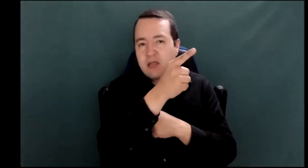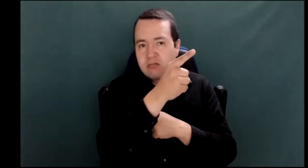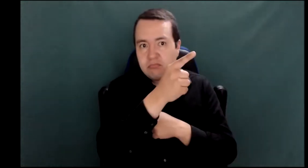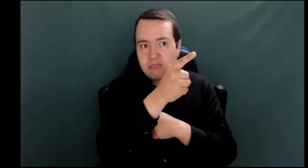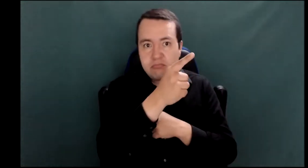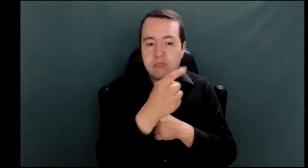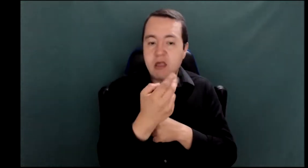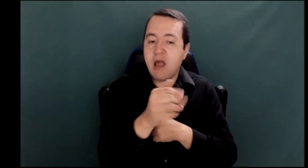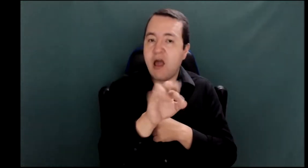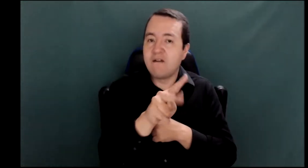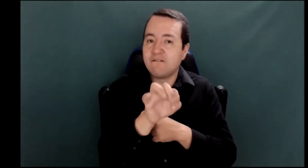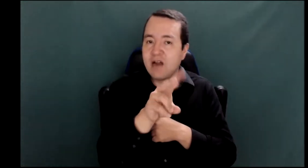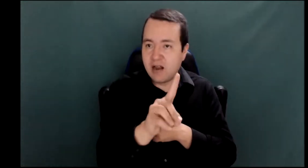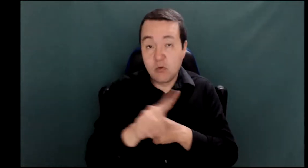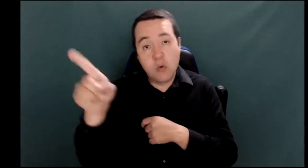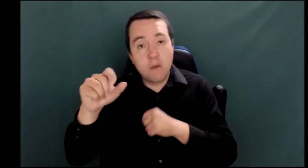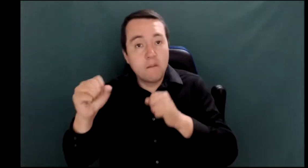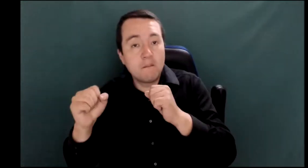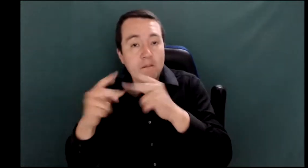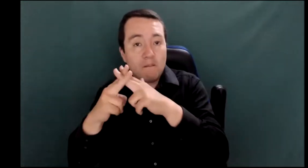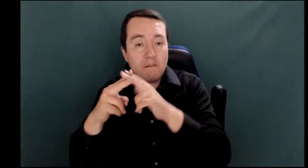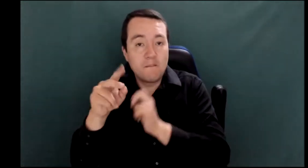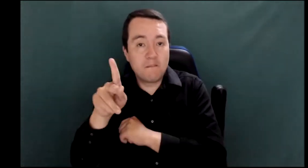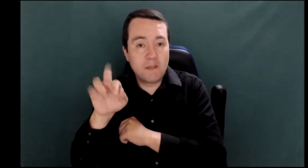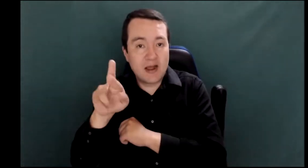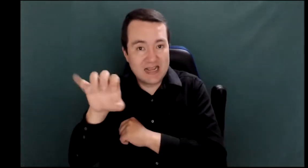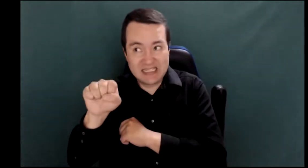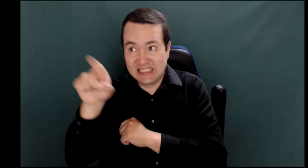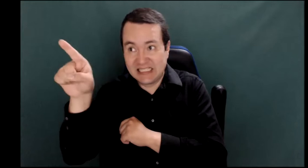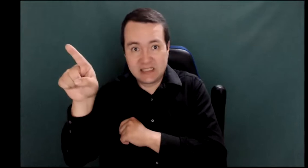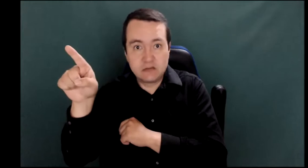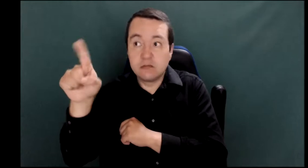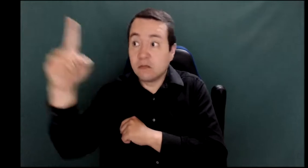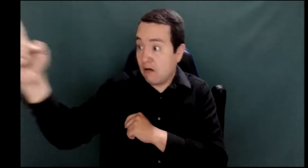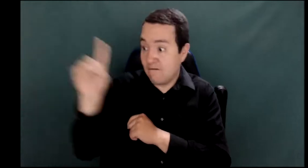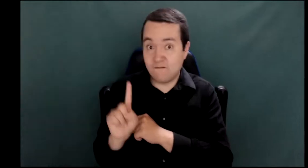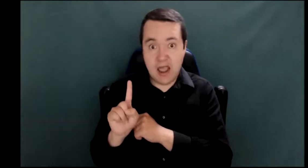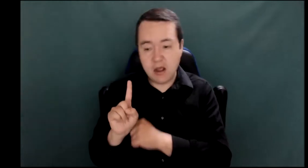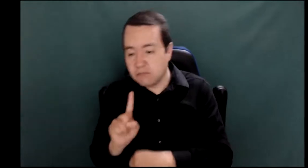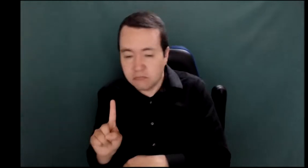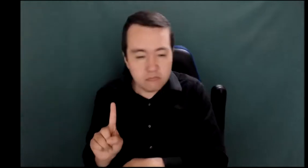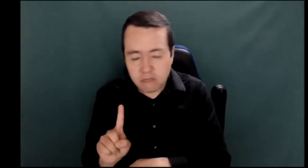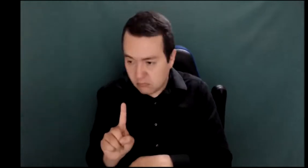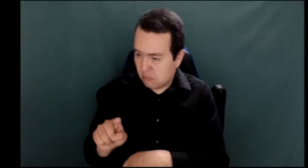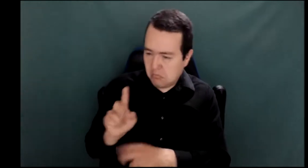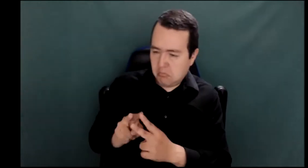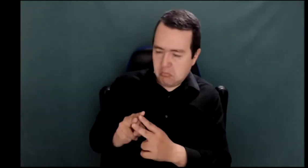of Paris comes into the Amazon, we're sure that that person won't survive a